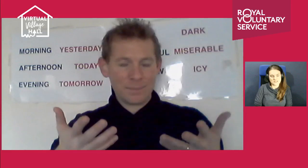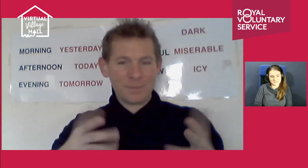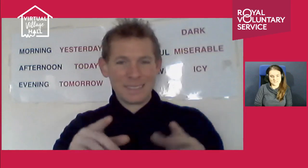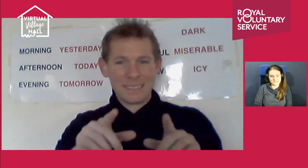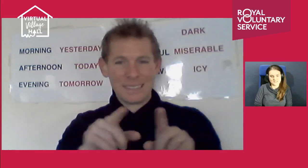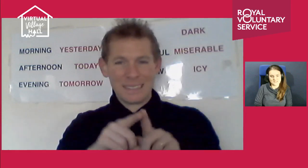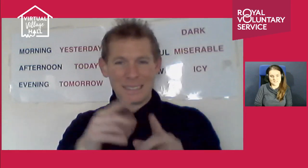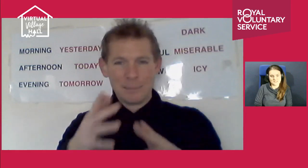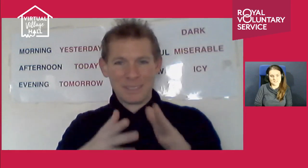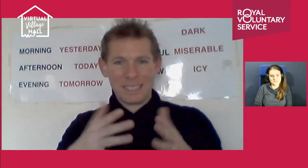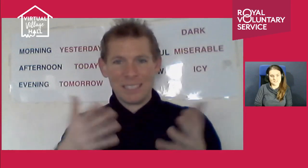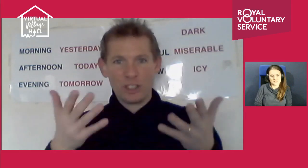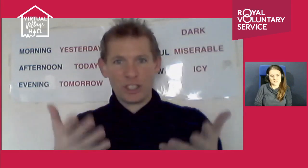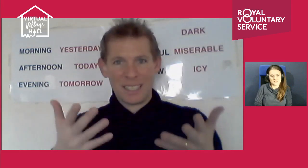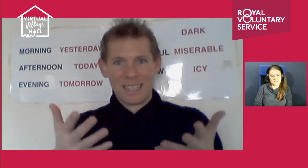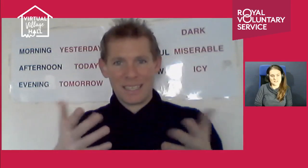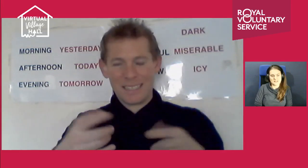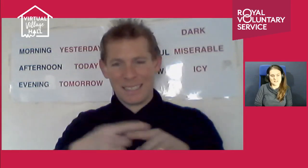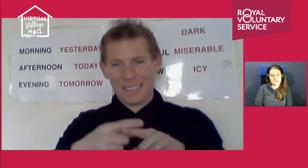Present